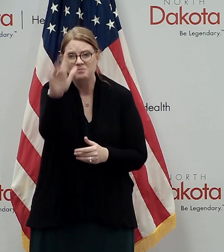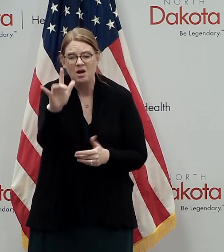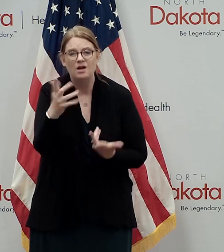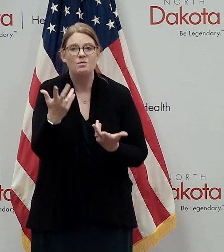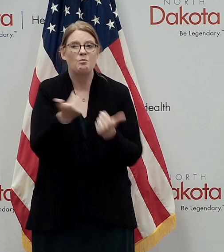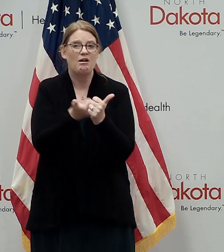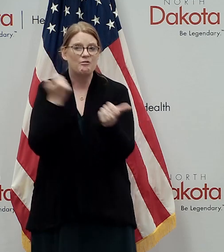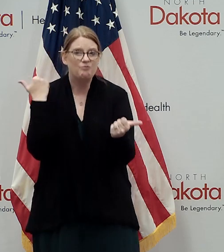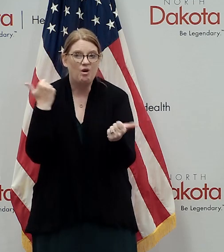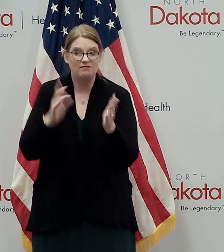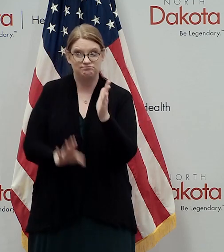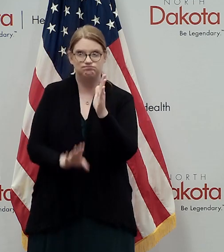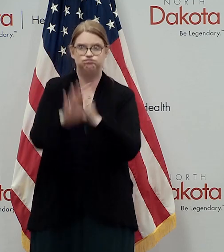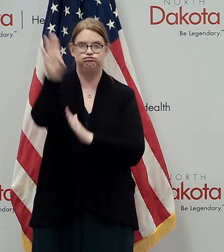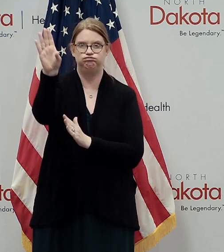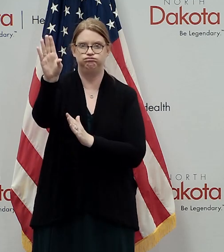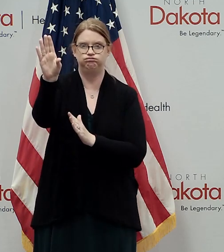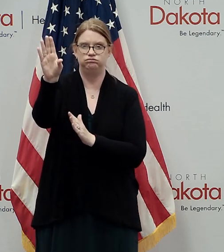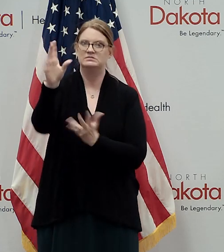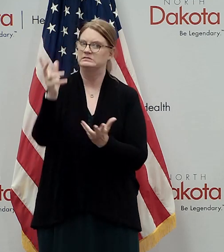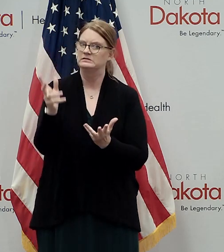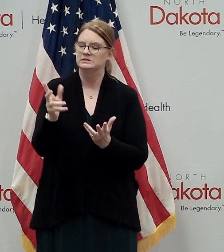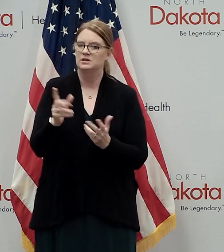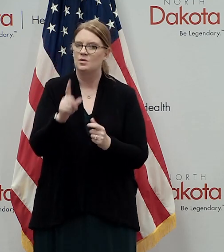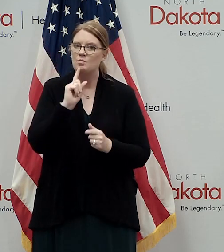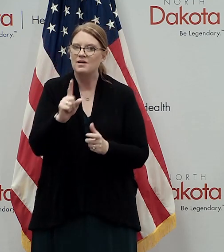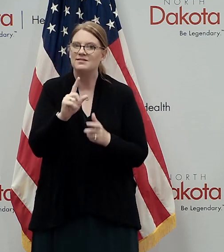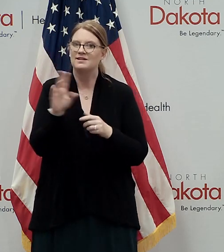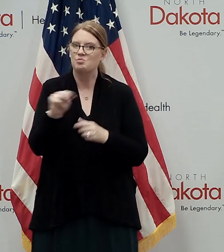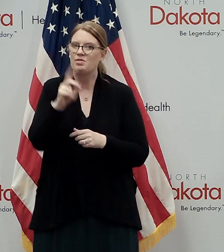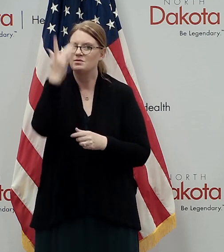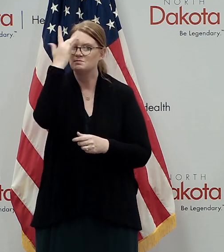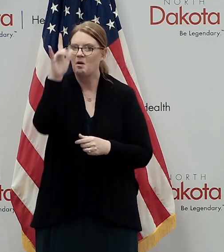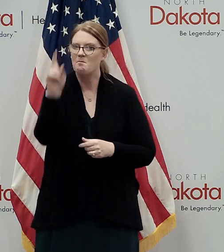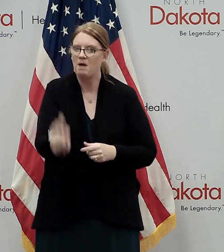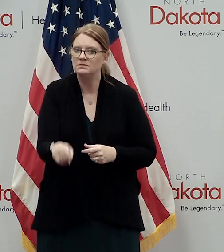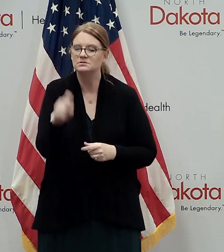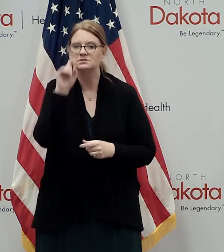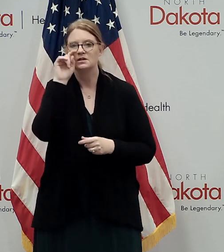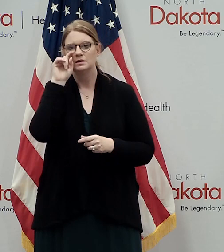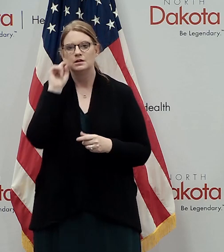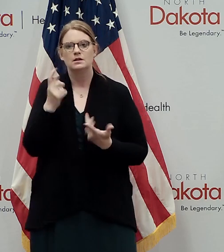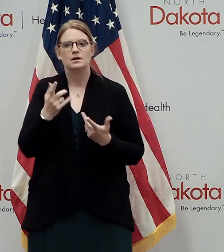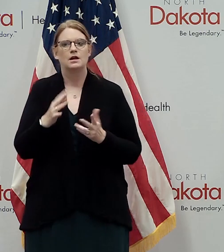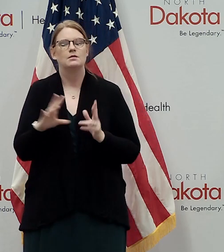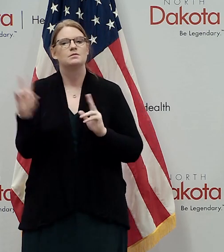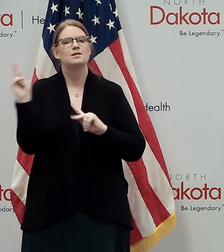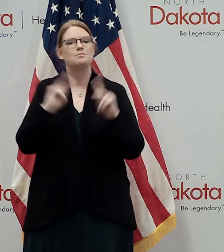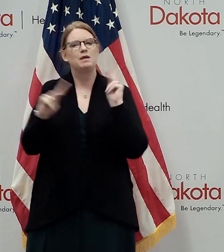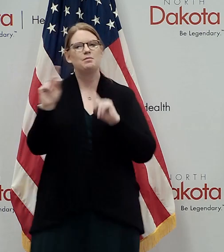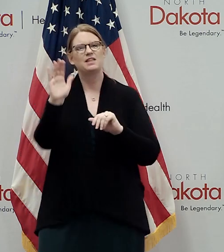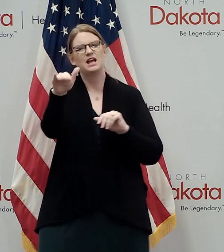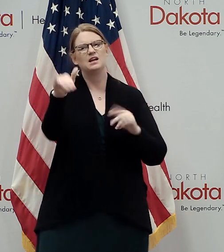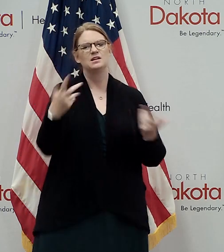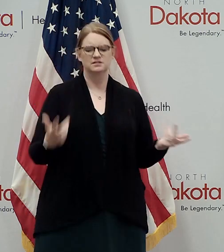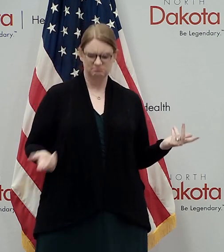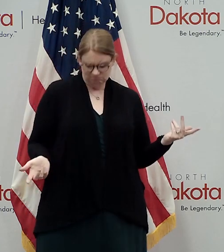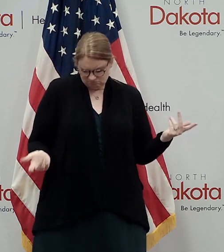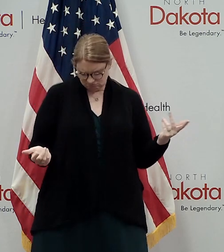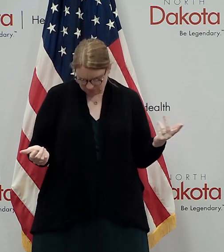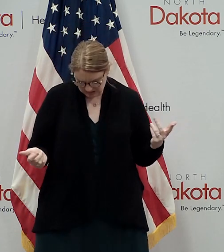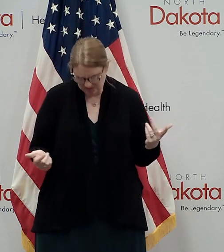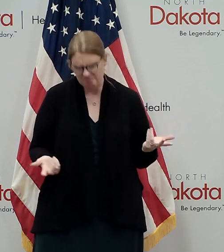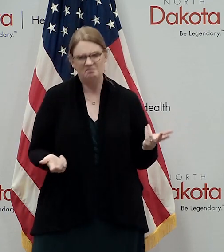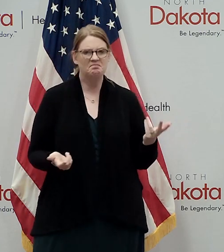avoid the fate that others are seeing by being North Dakota smart. Those people, we've heard people say, "Hey, I don't know anybody